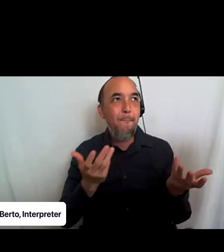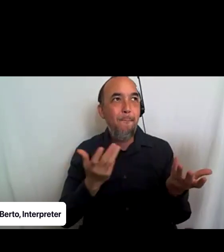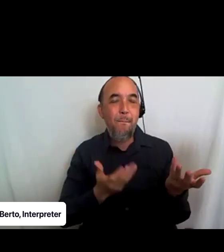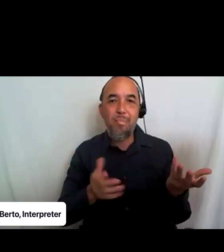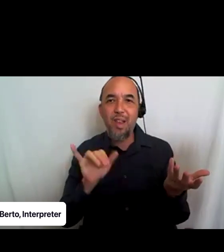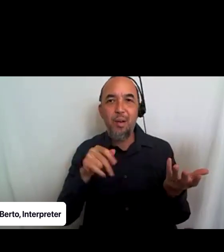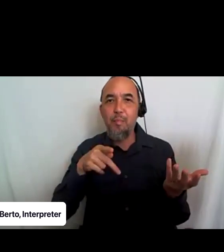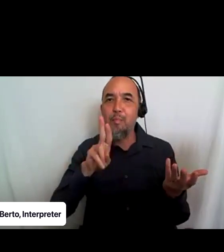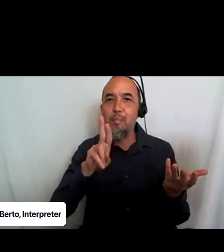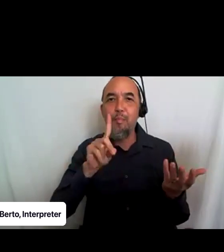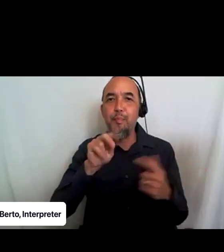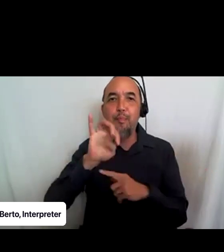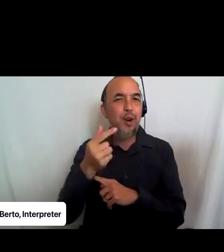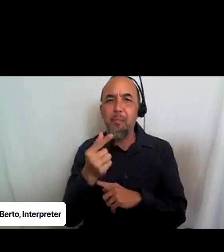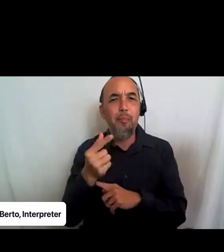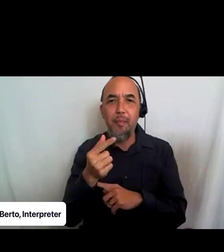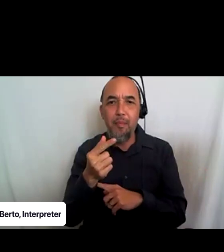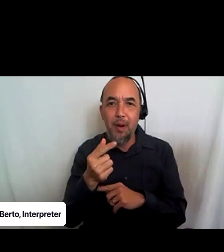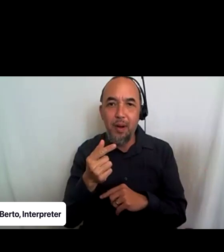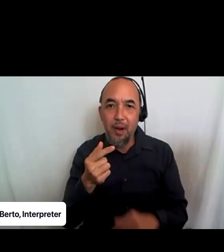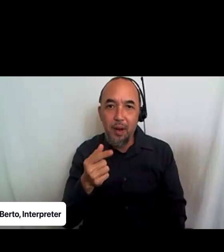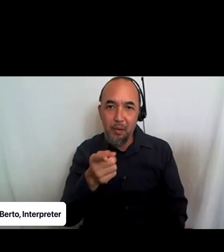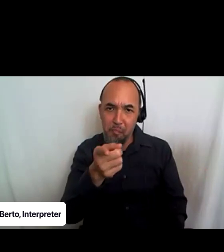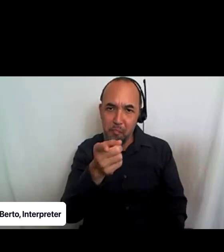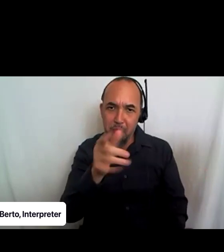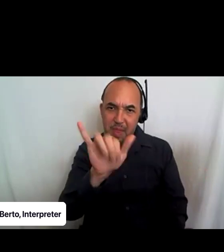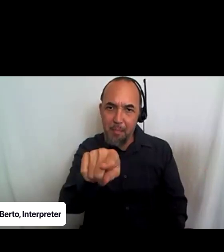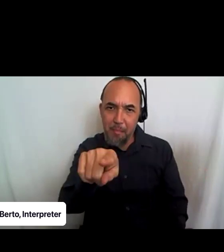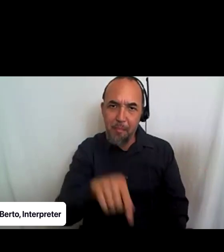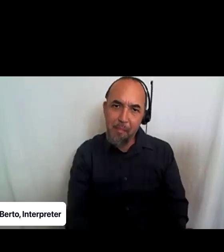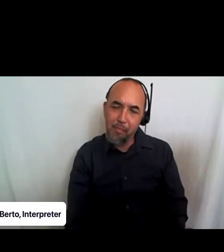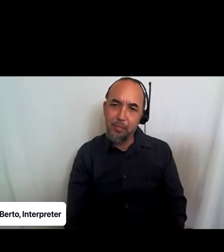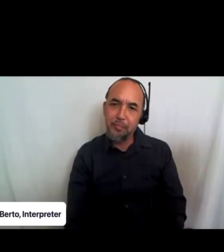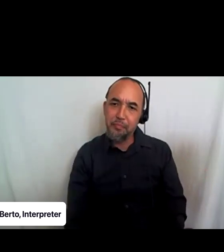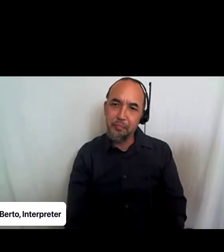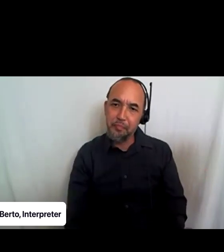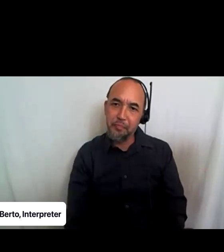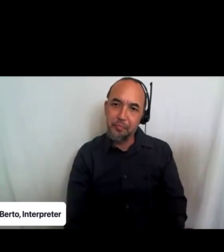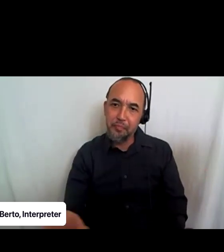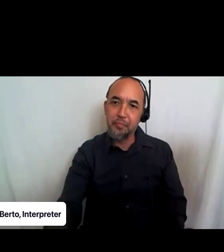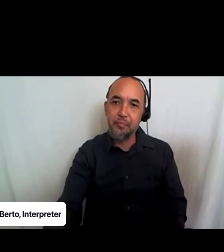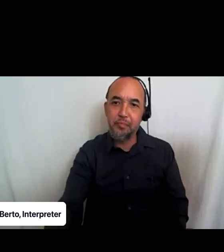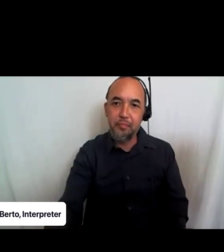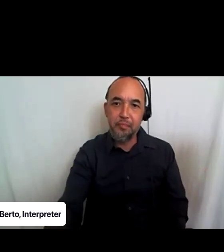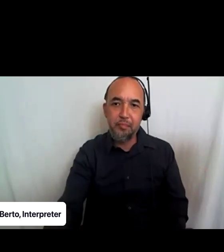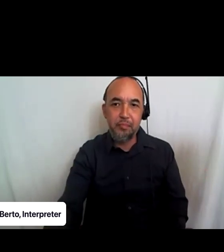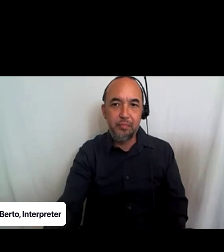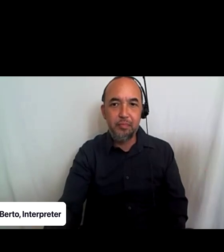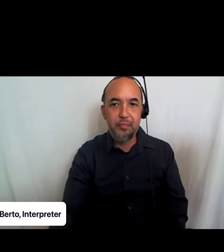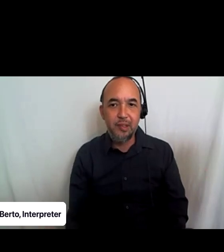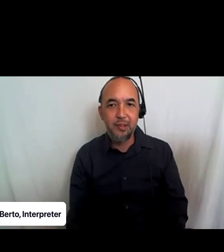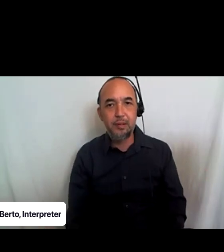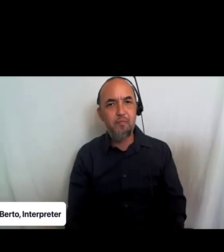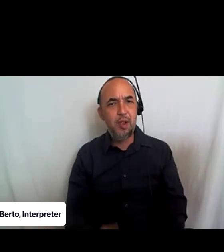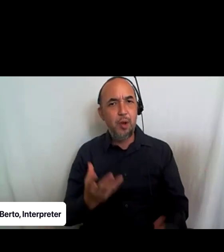puddingy custardy thing. You want it to be kind of, you know, nice and creamy and thick enough